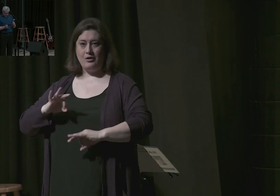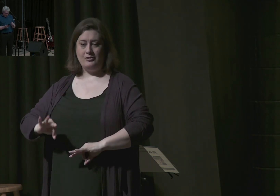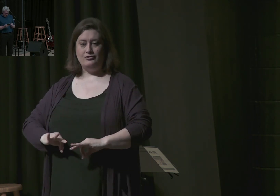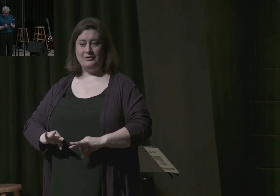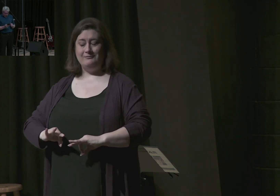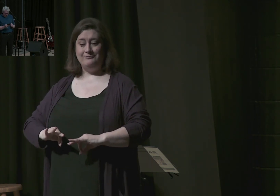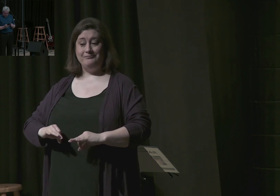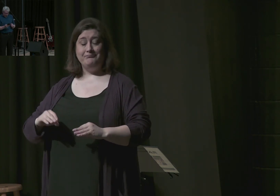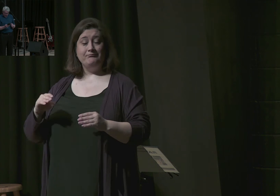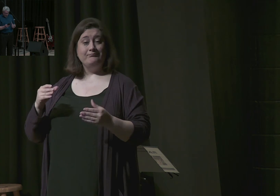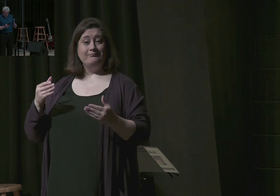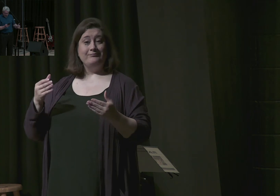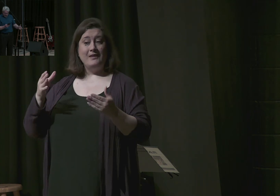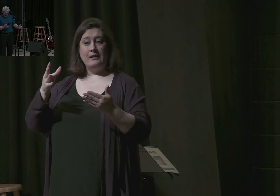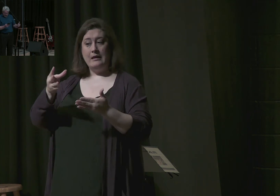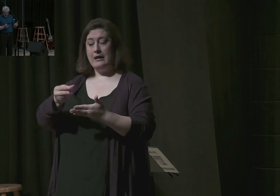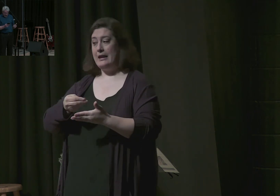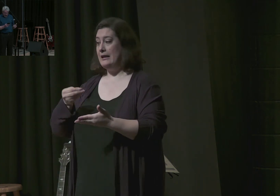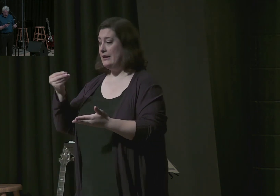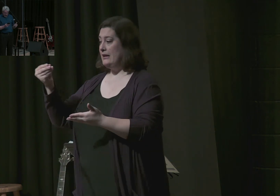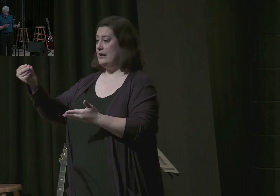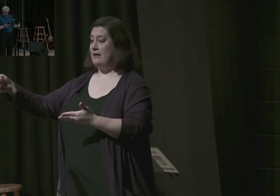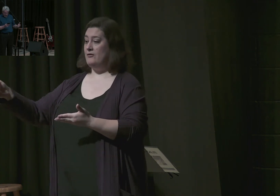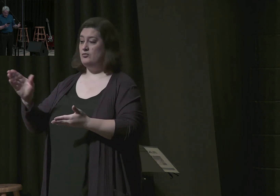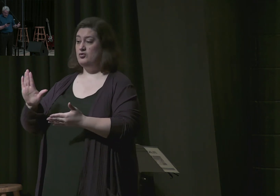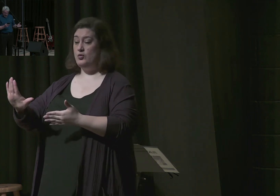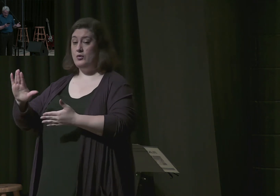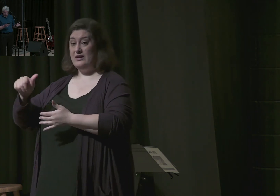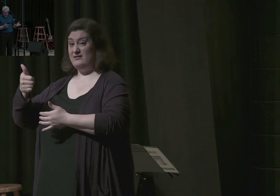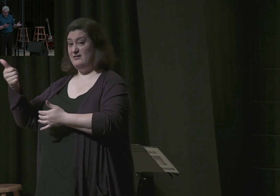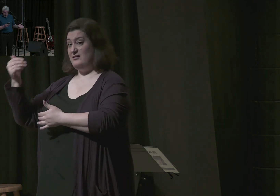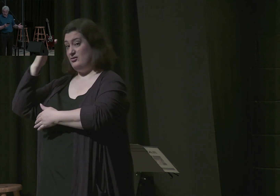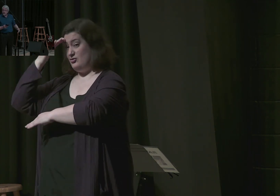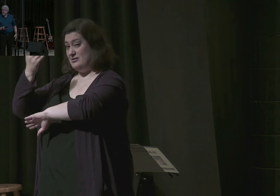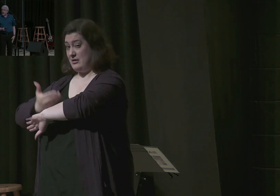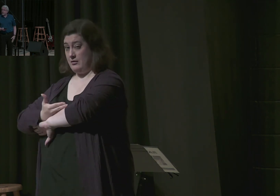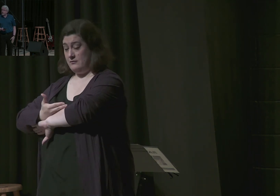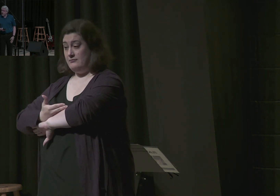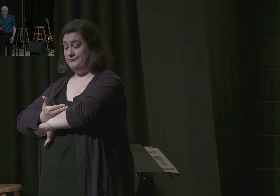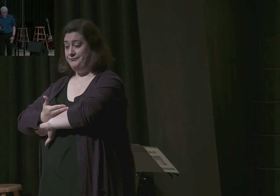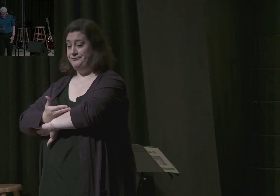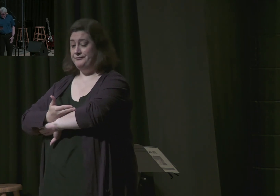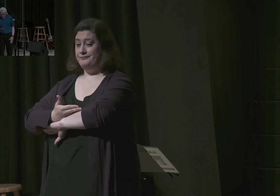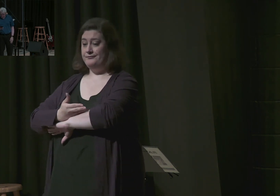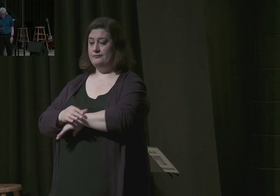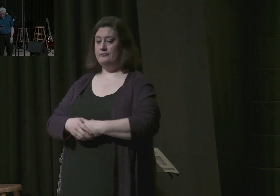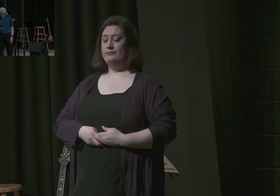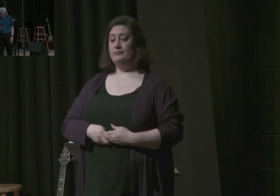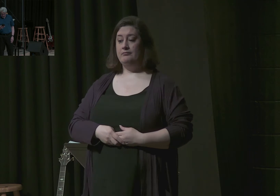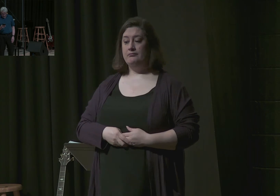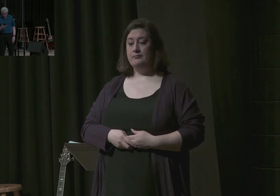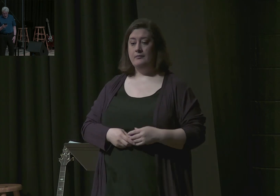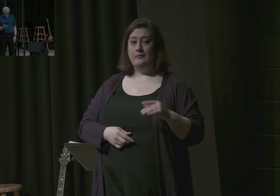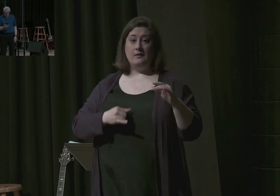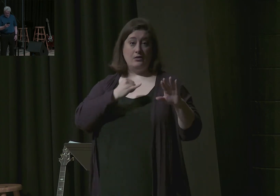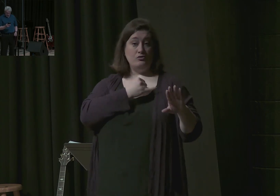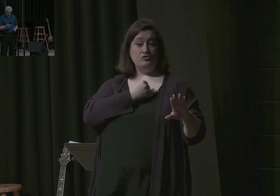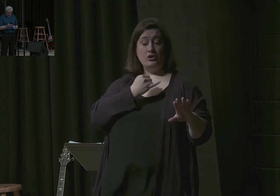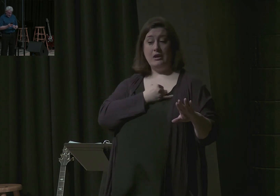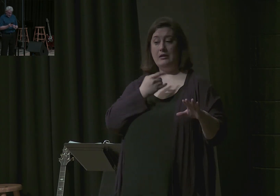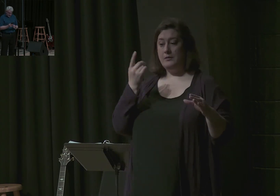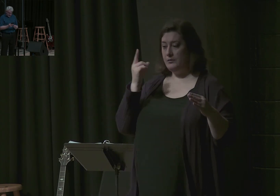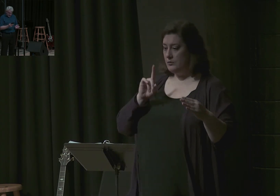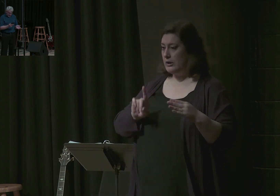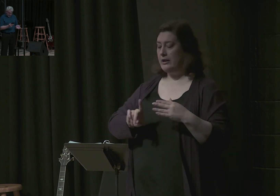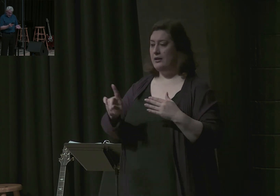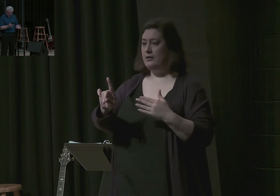of 3 days' journey between himself and Jacob pastured the rest of Laban's flock. And then Jacob took